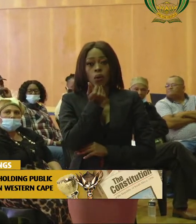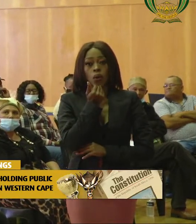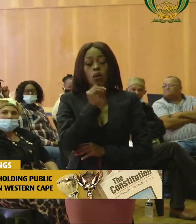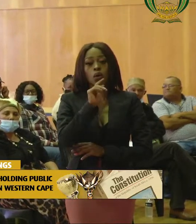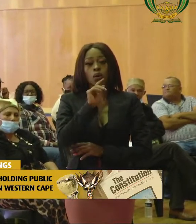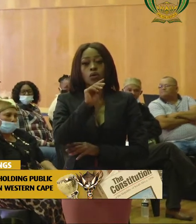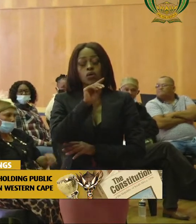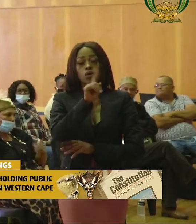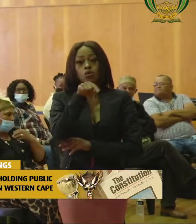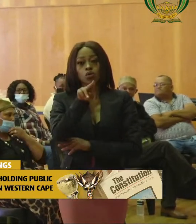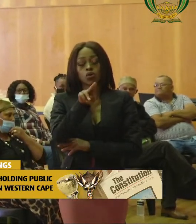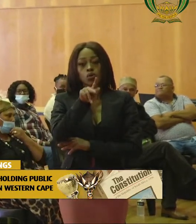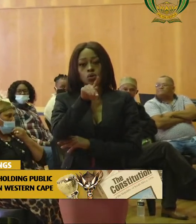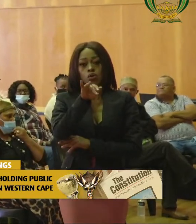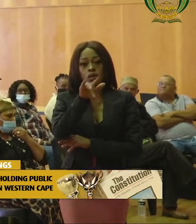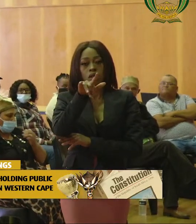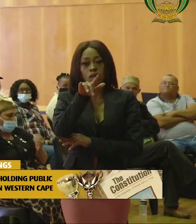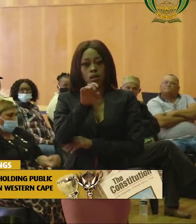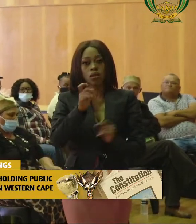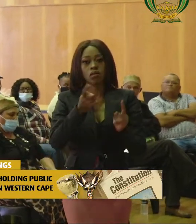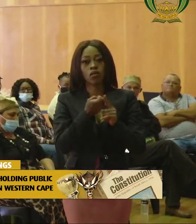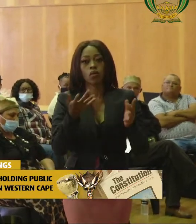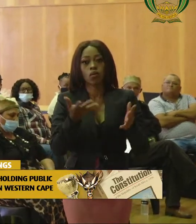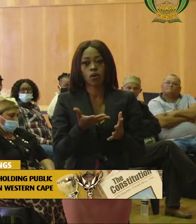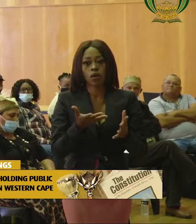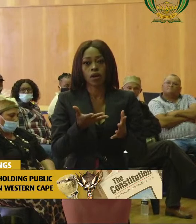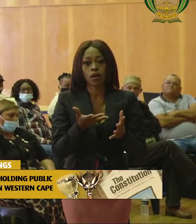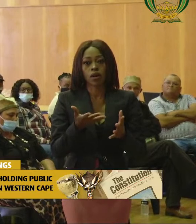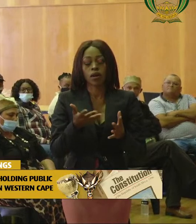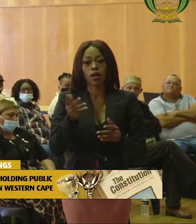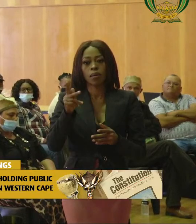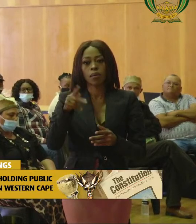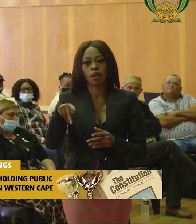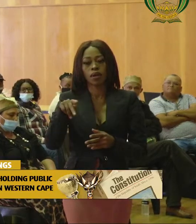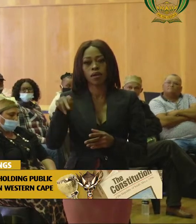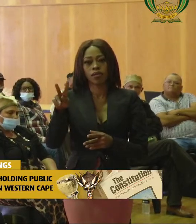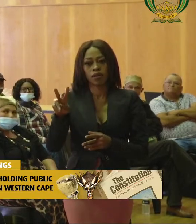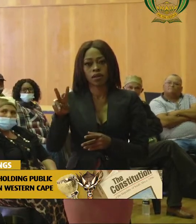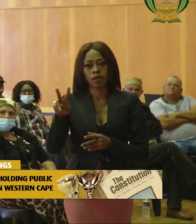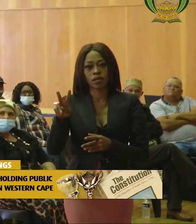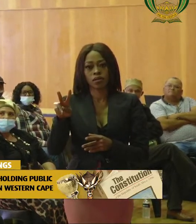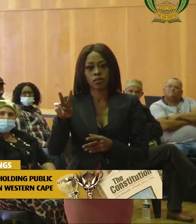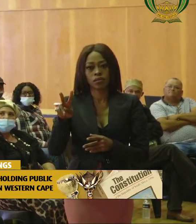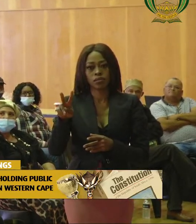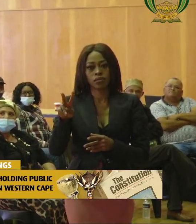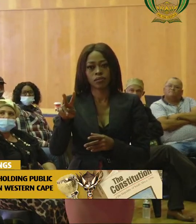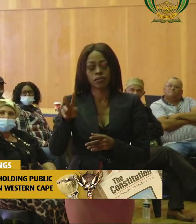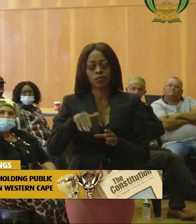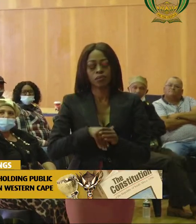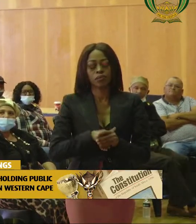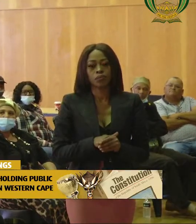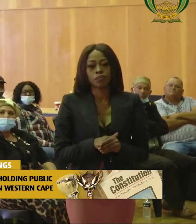ndinguzukile Rhorhwana, ndiphuma ePlatenburg Bay phaya ePitcho Municipality.